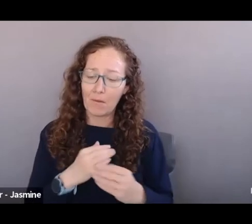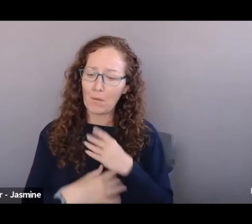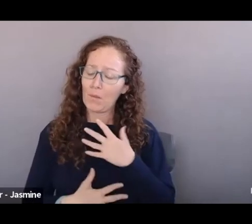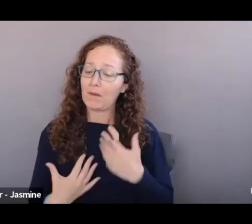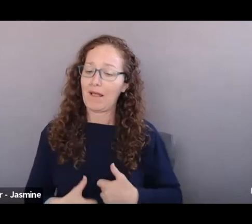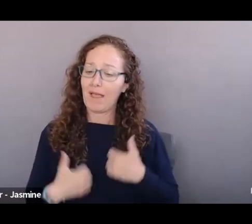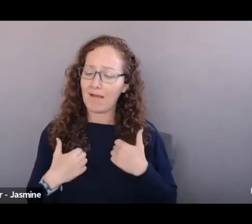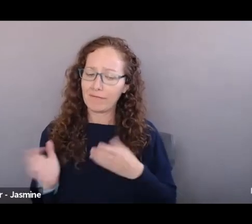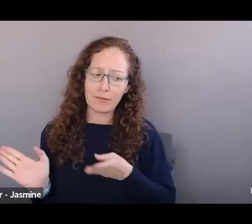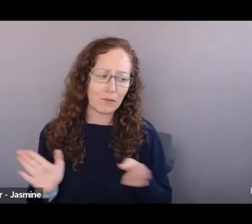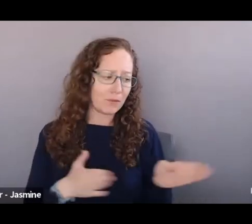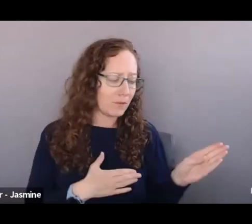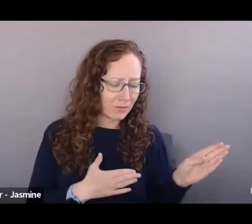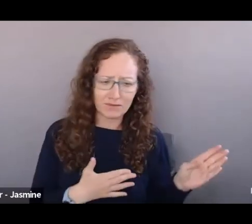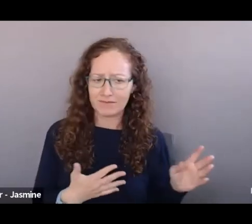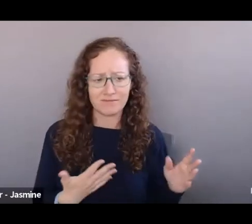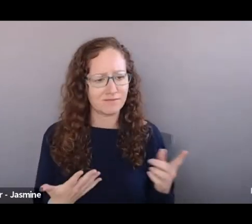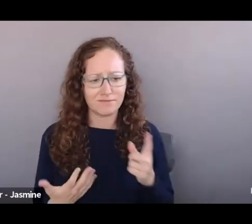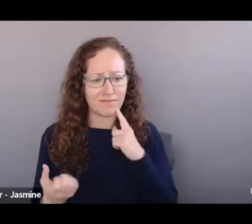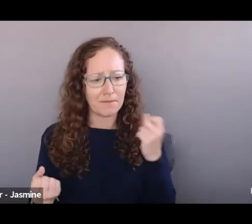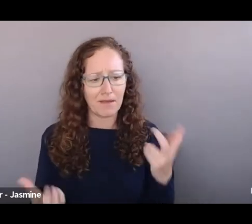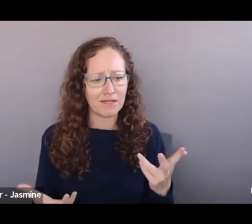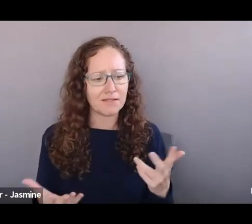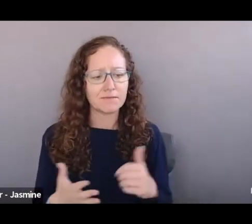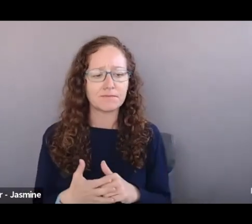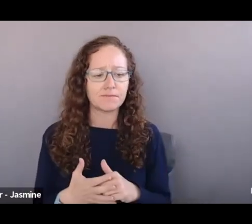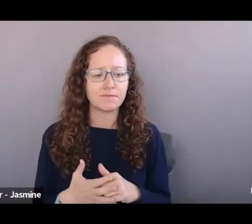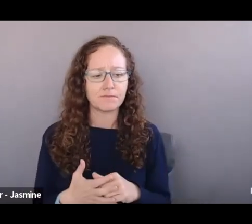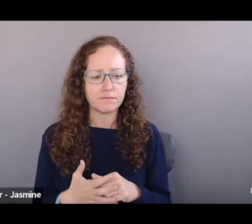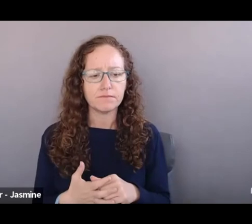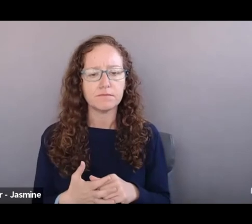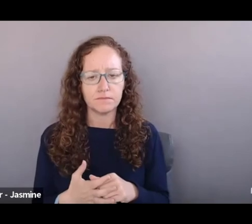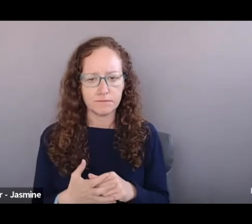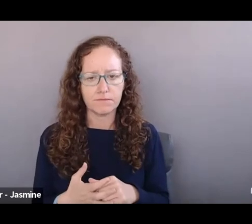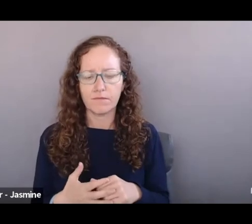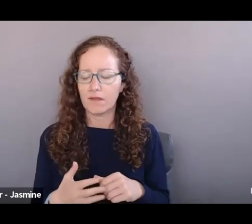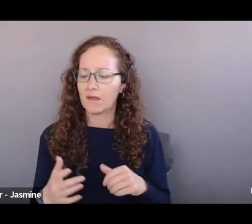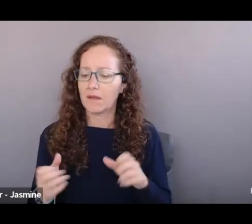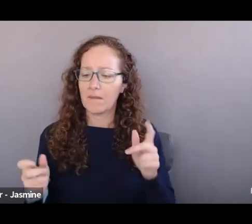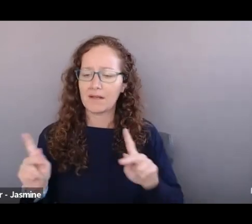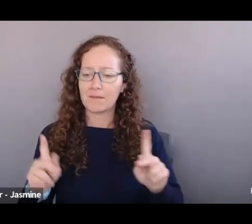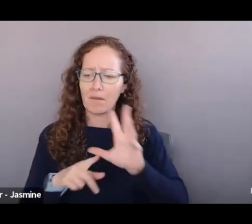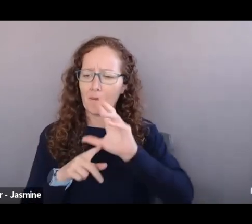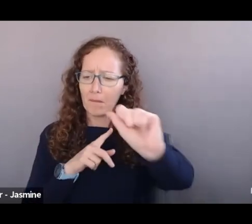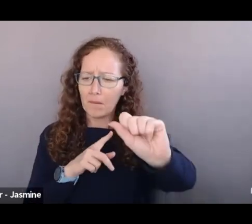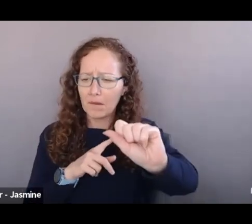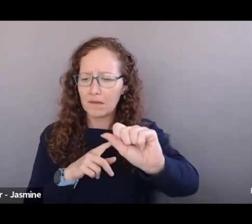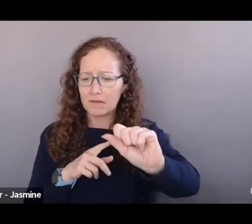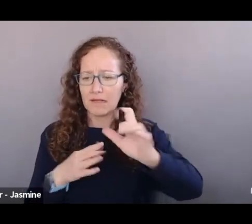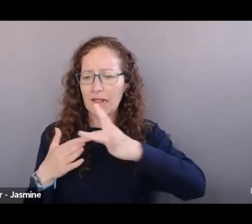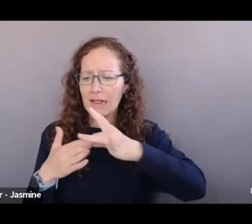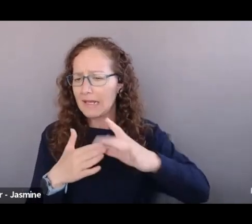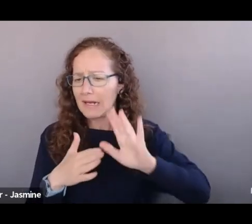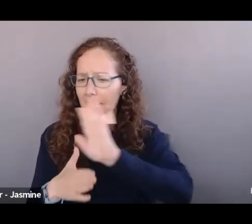Welsh, and so many others, people who were extraordinary pioneers in their fields and who were waiting to pass